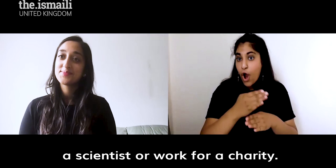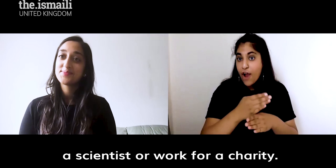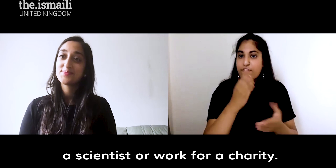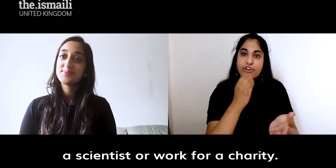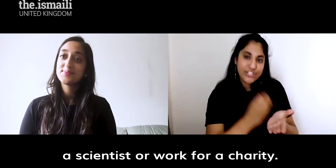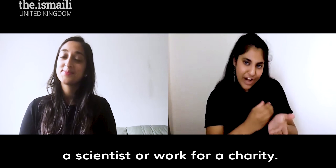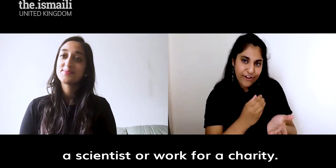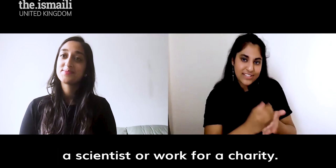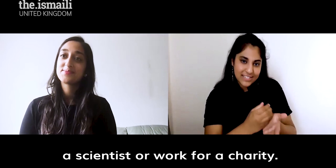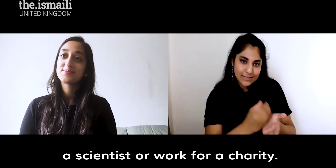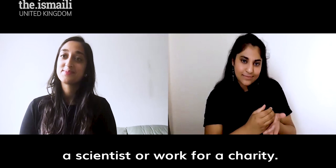for a charity.